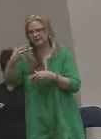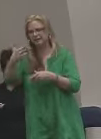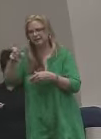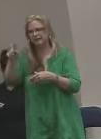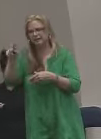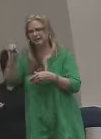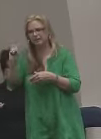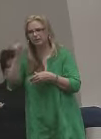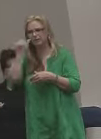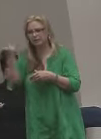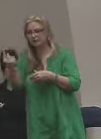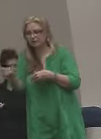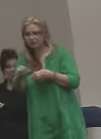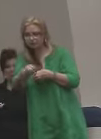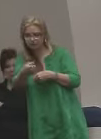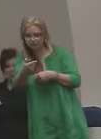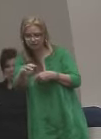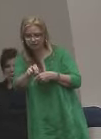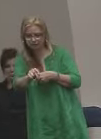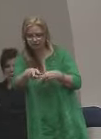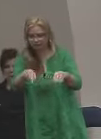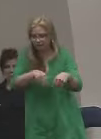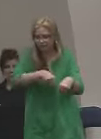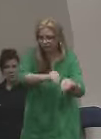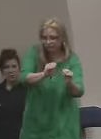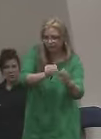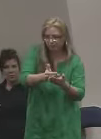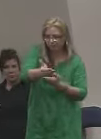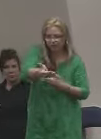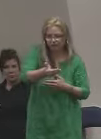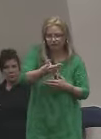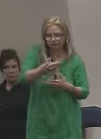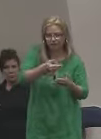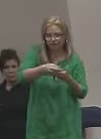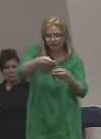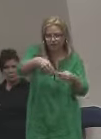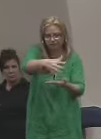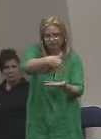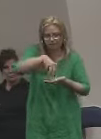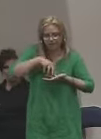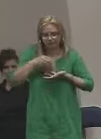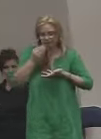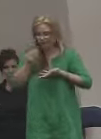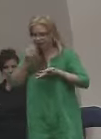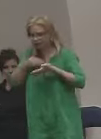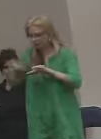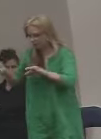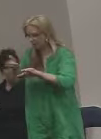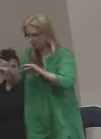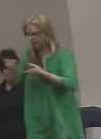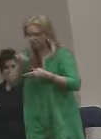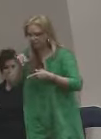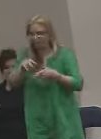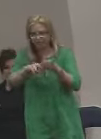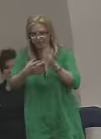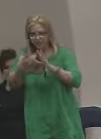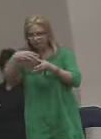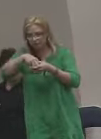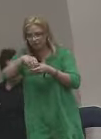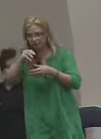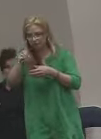him a gun and he could sell it to buy food, he did it. That didn't mean he was a principle to murder.